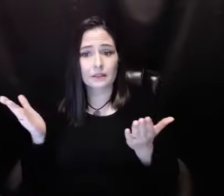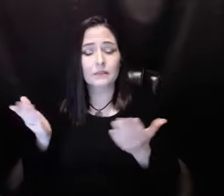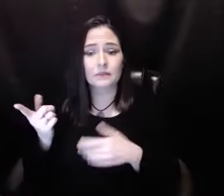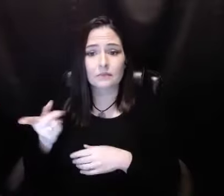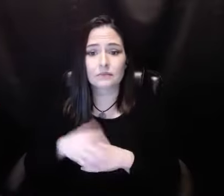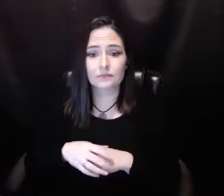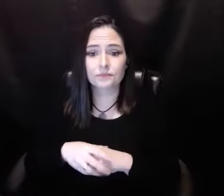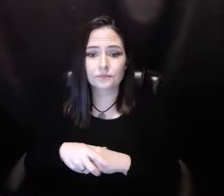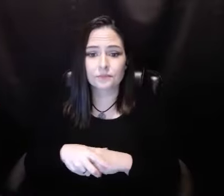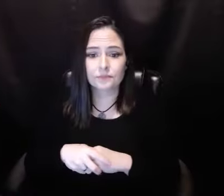He wanted to change a lot of things.